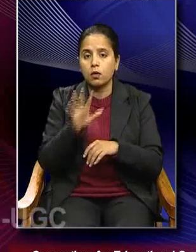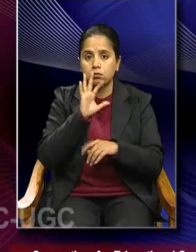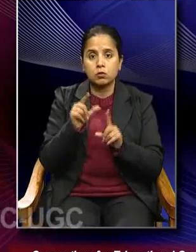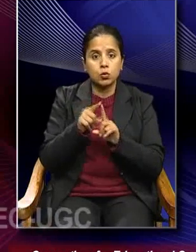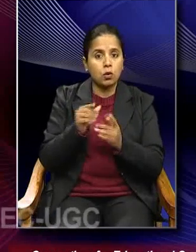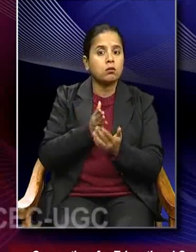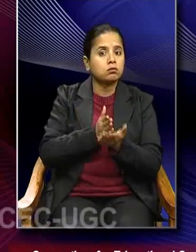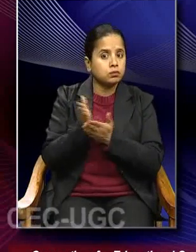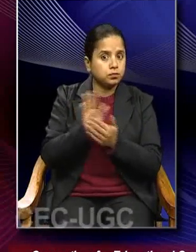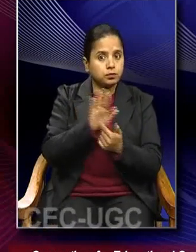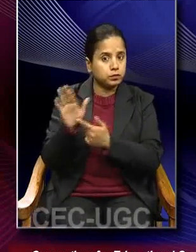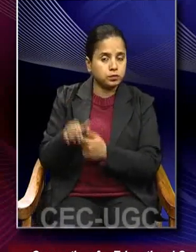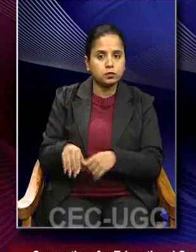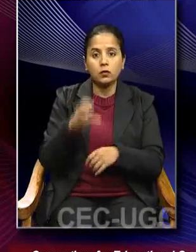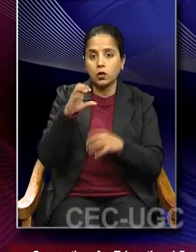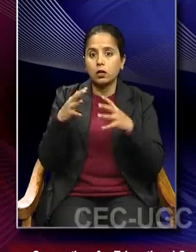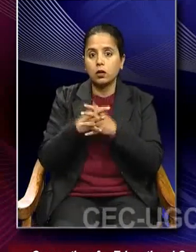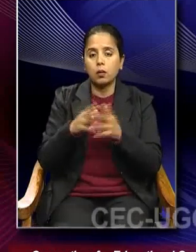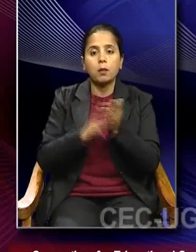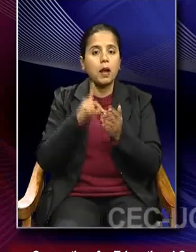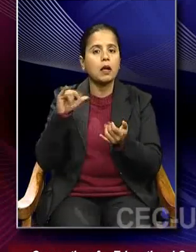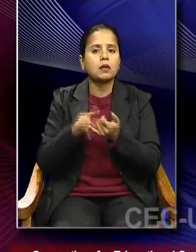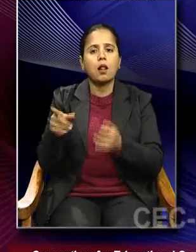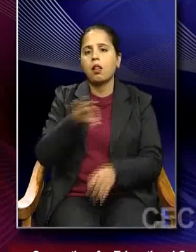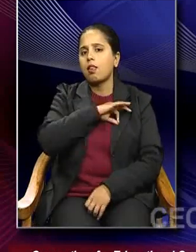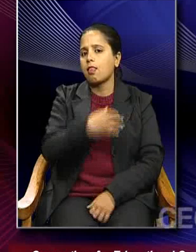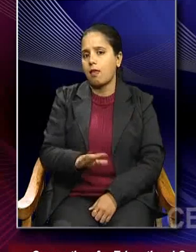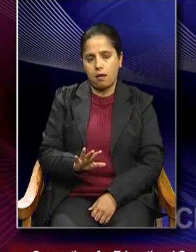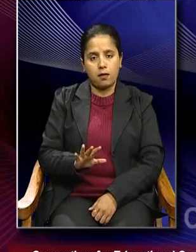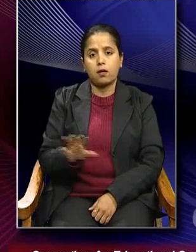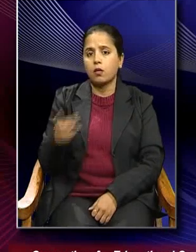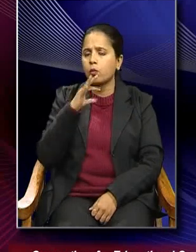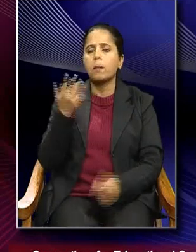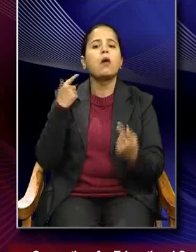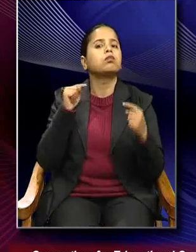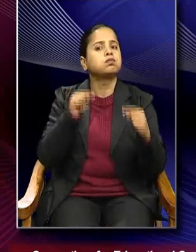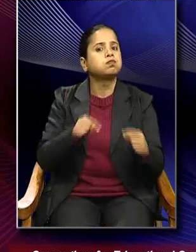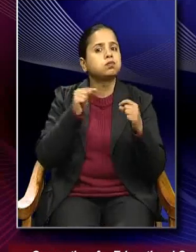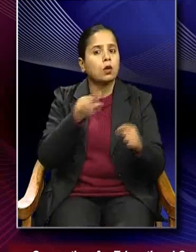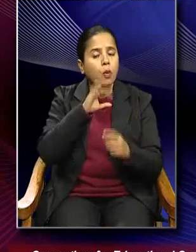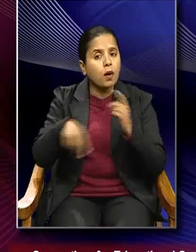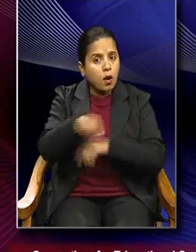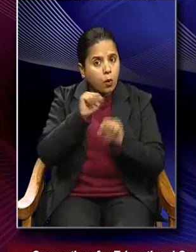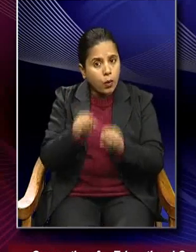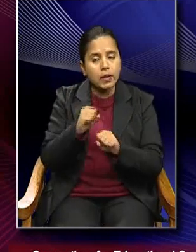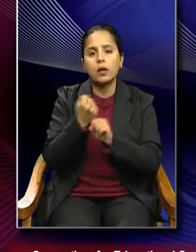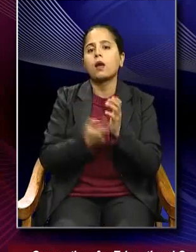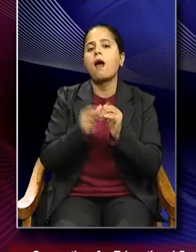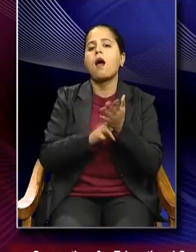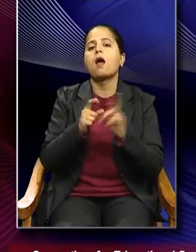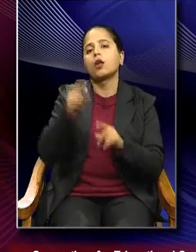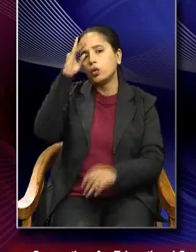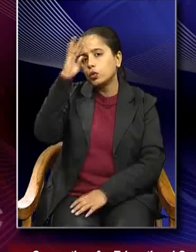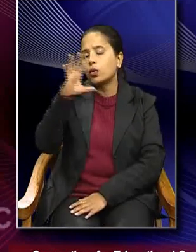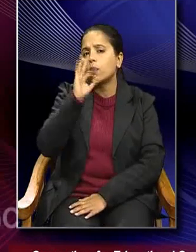approach that C. Wright Mills dislikes, and he argues that the grand theory